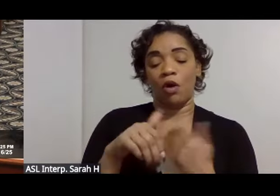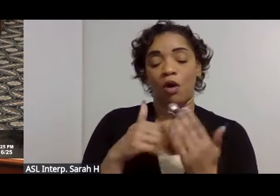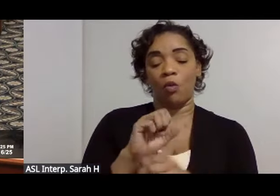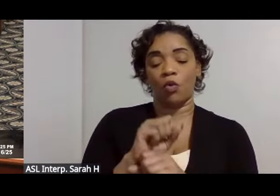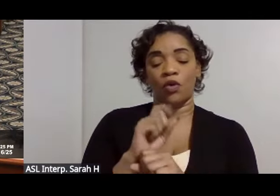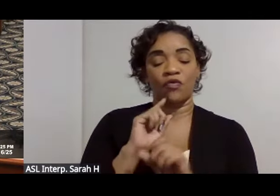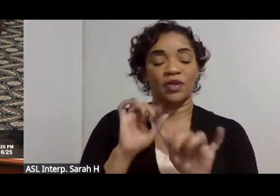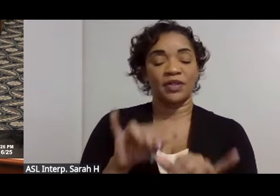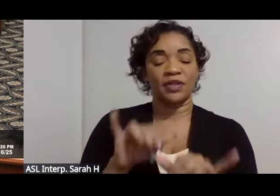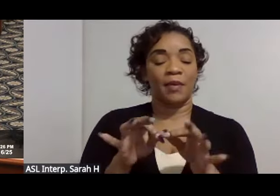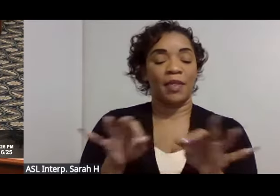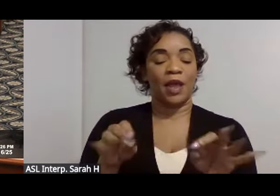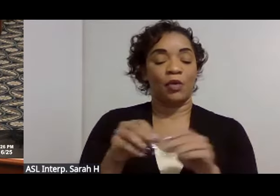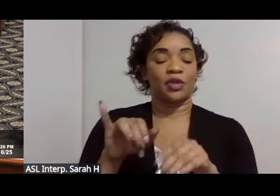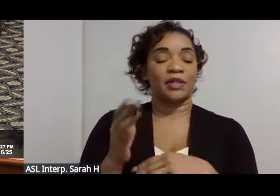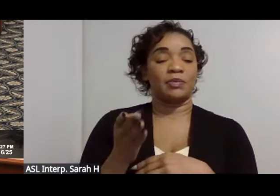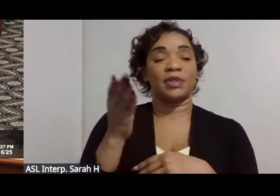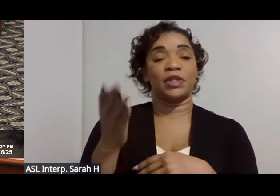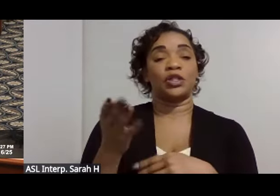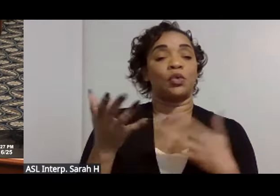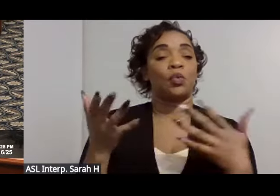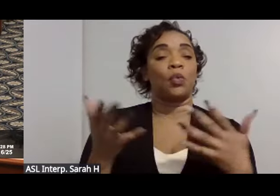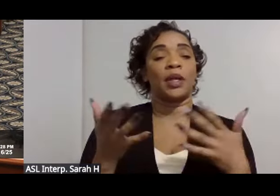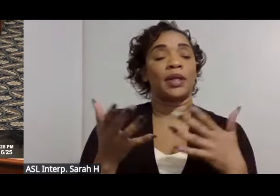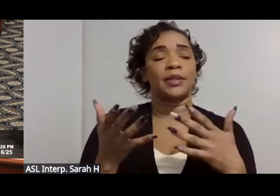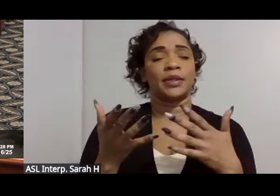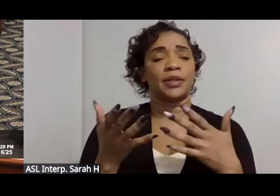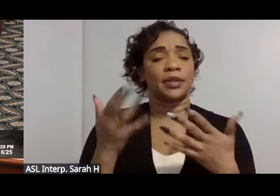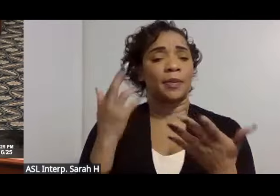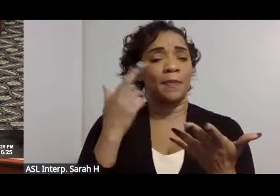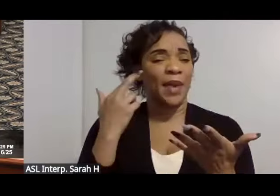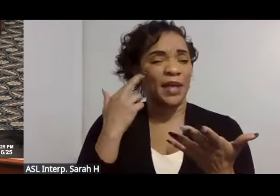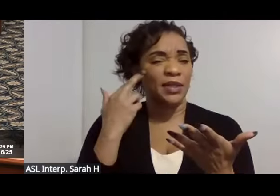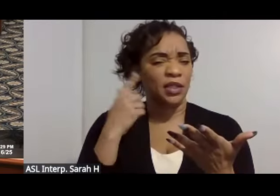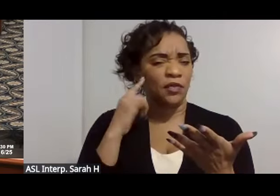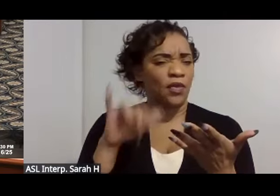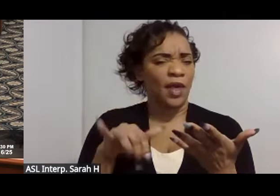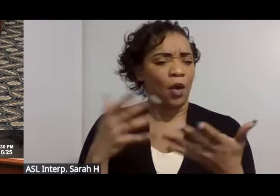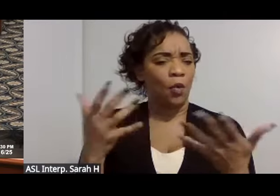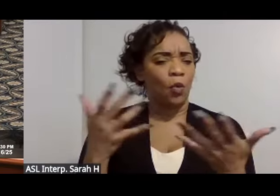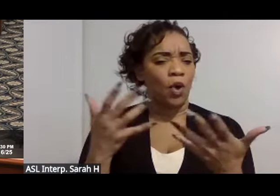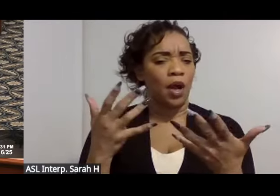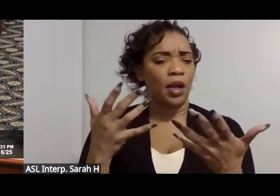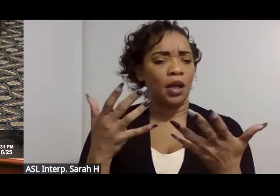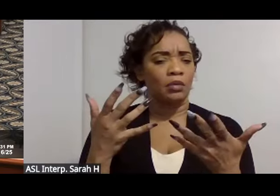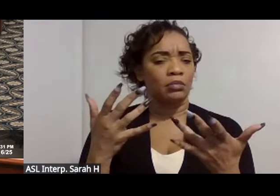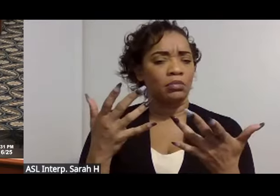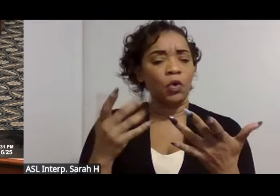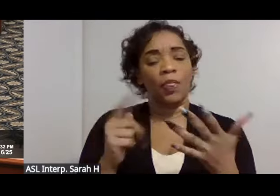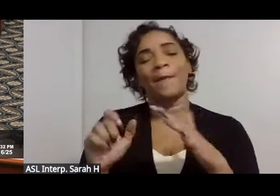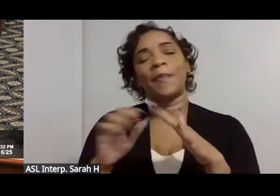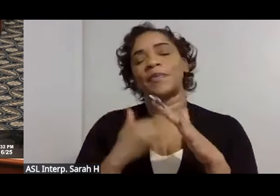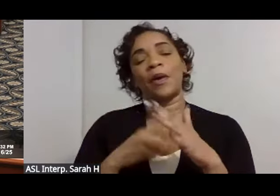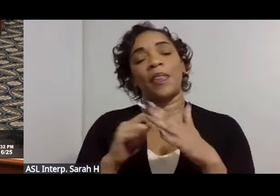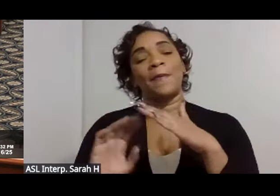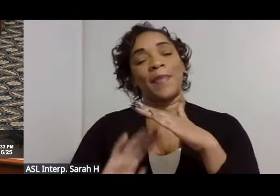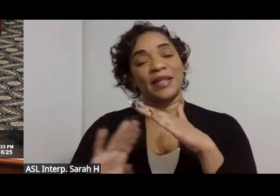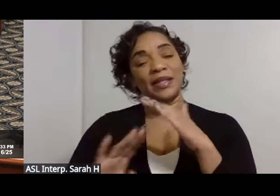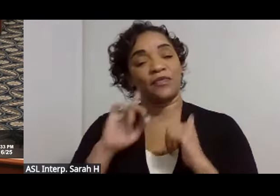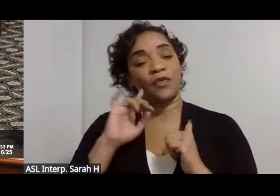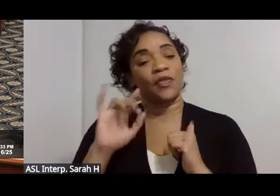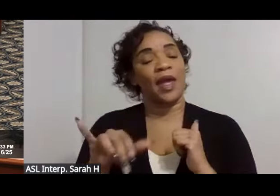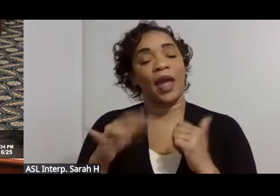is the basis in the petition for this new language? What provision or section are we talking about that requires adding this new